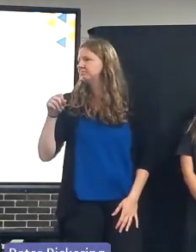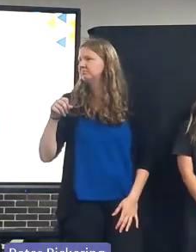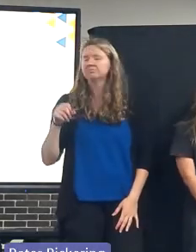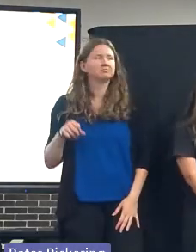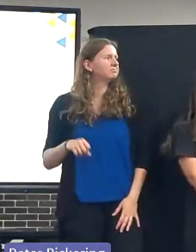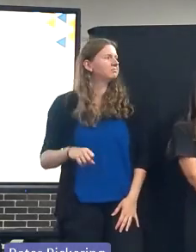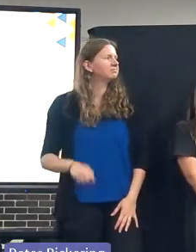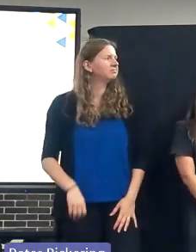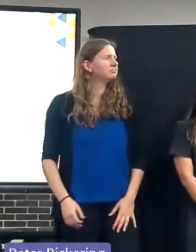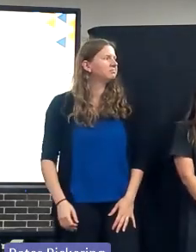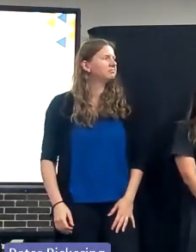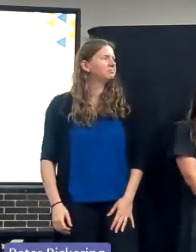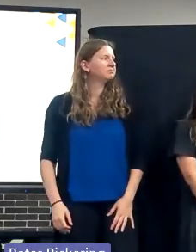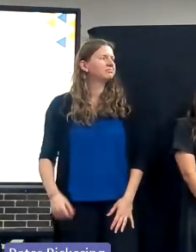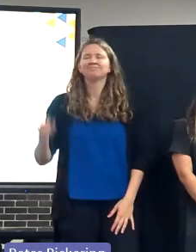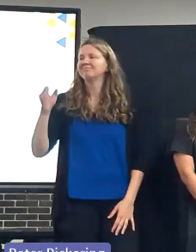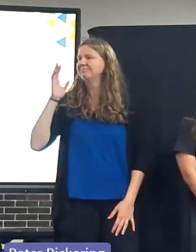I'd Sure. appreciate it.